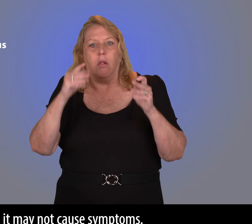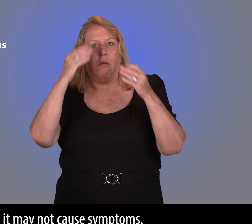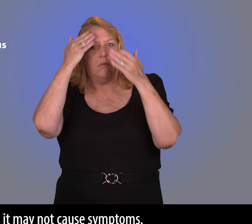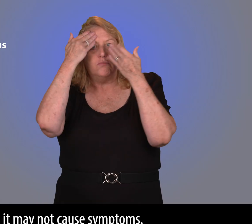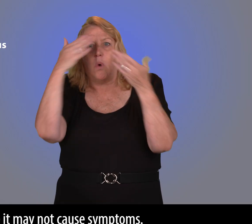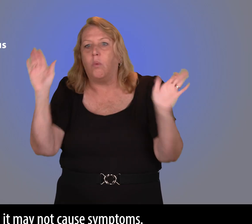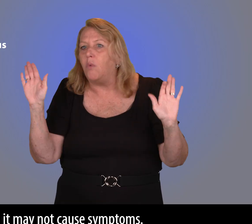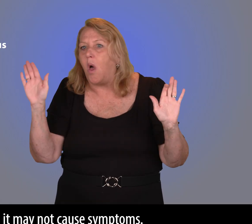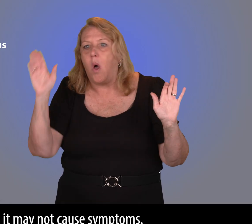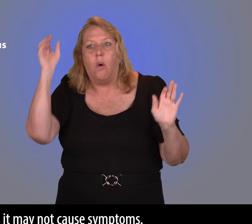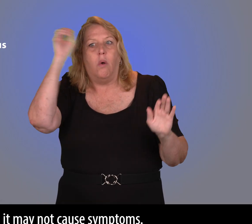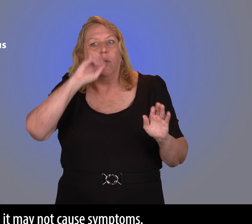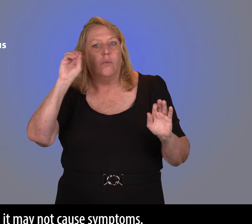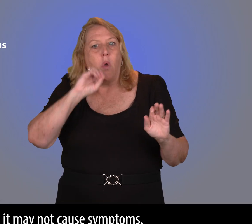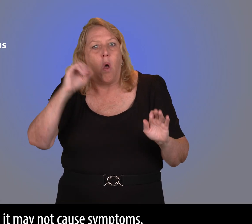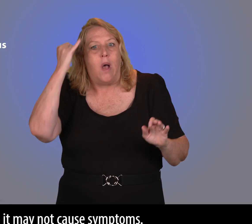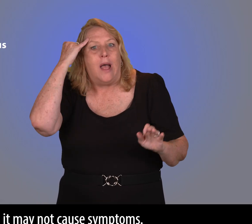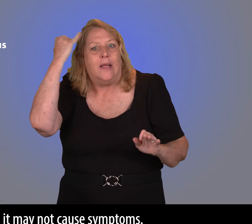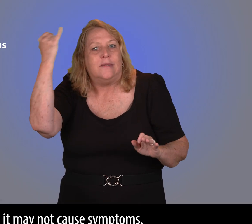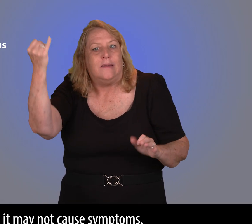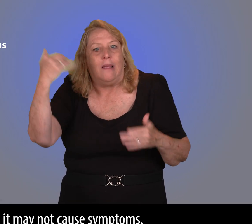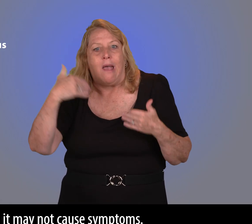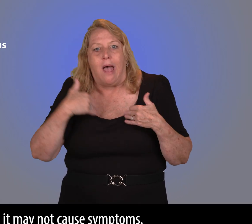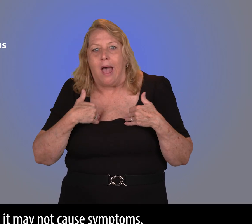because it may not cause symptoms.